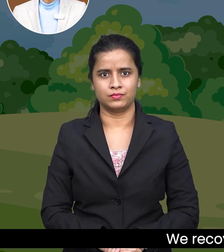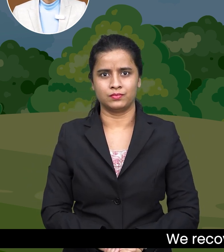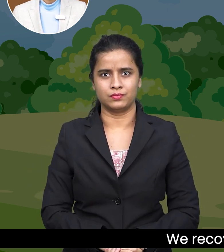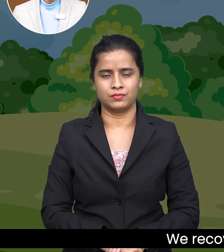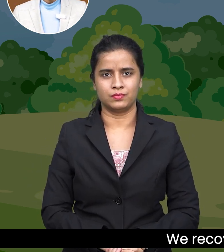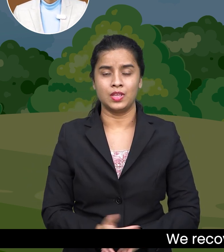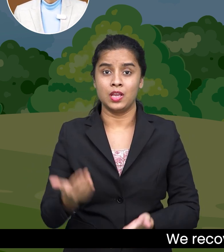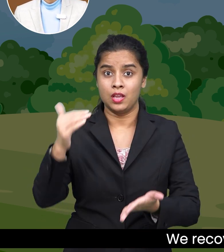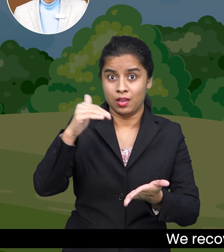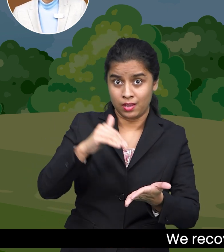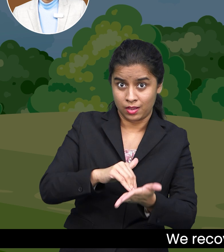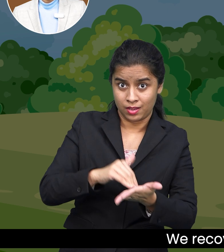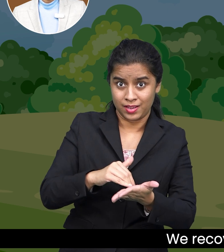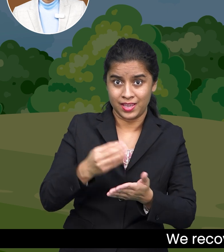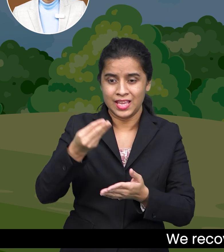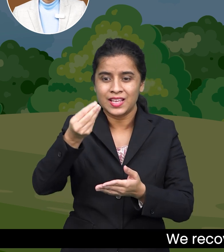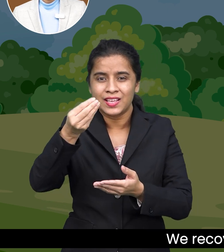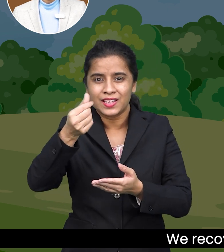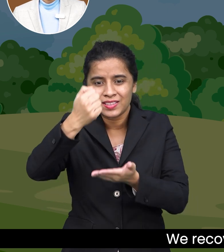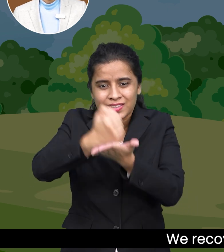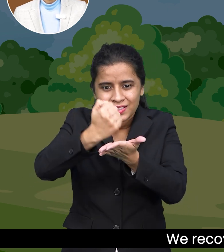We recover chalk from the dust.